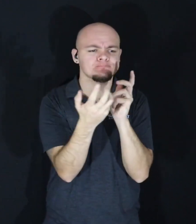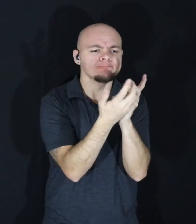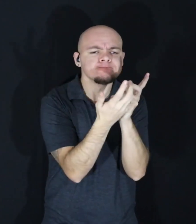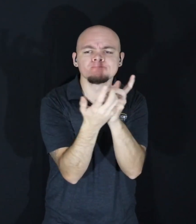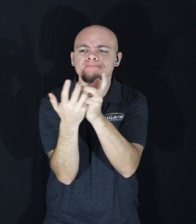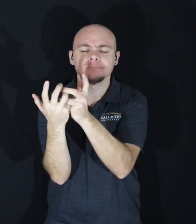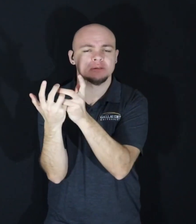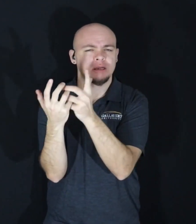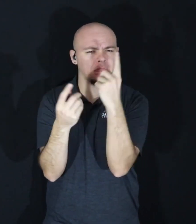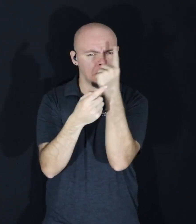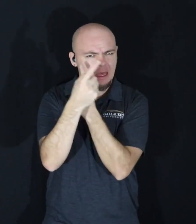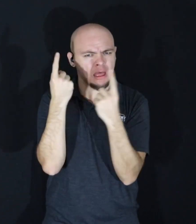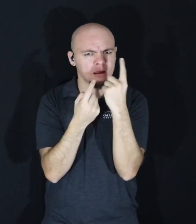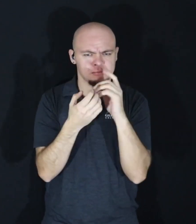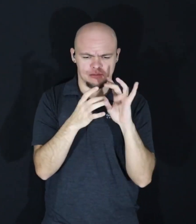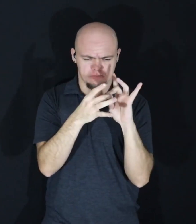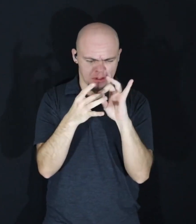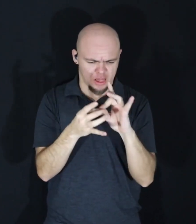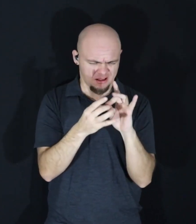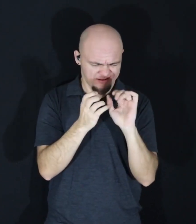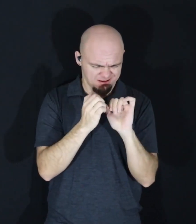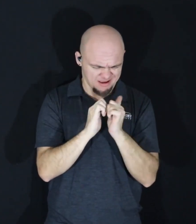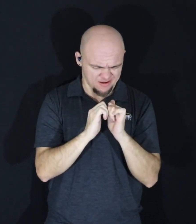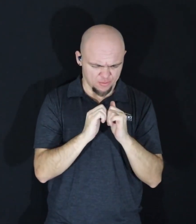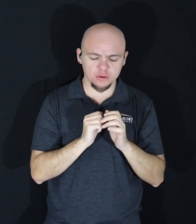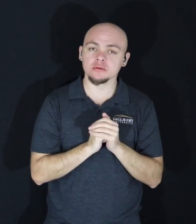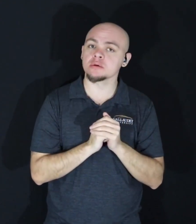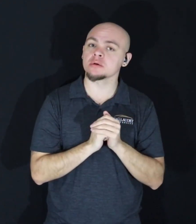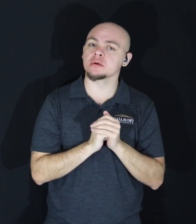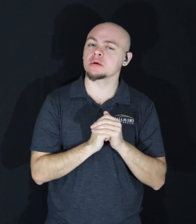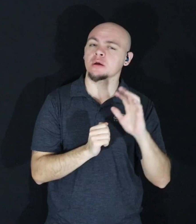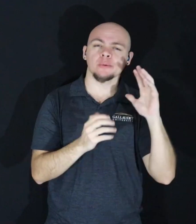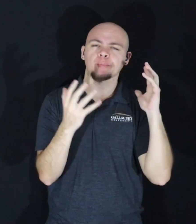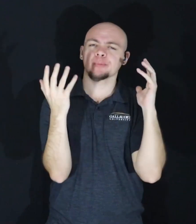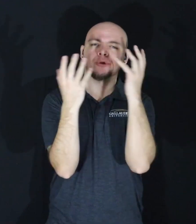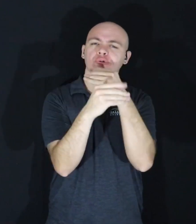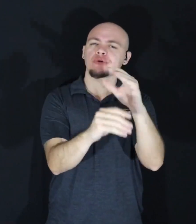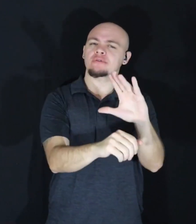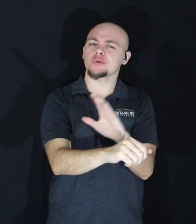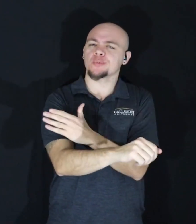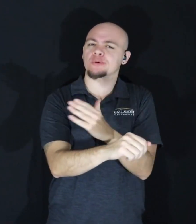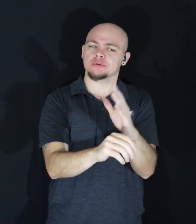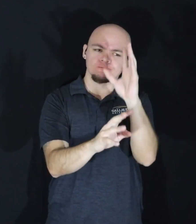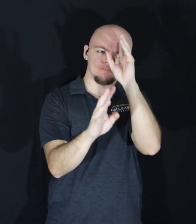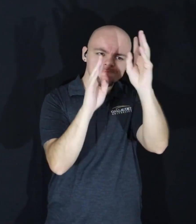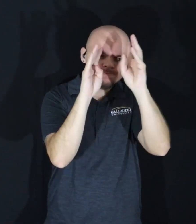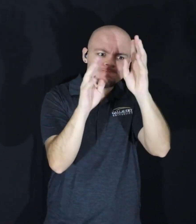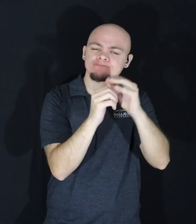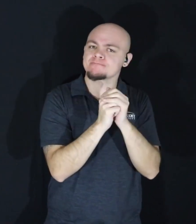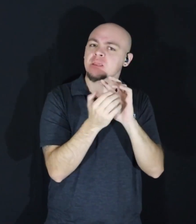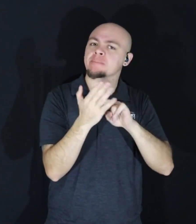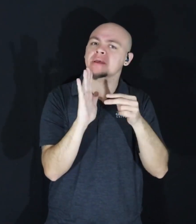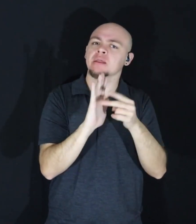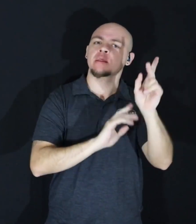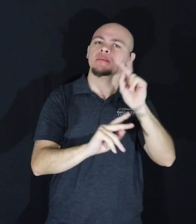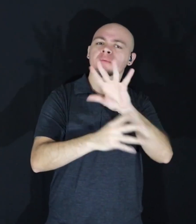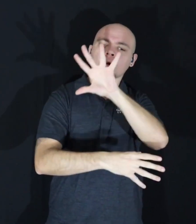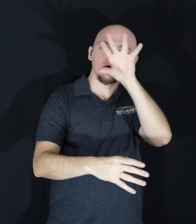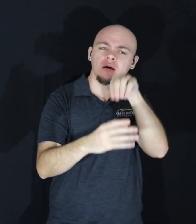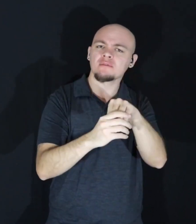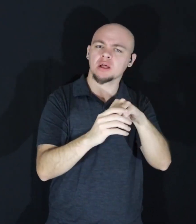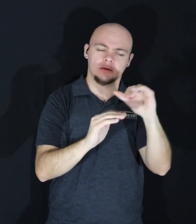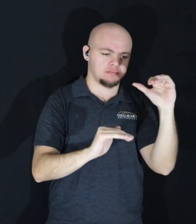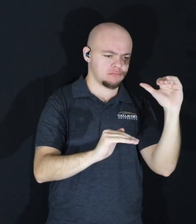think about how we belong. Creating beautiful music requires all of the people that are involved to